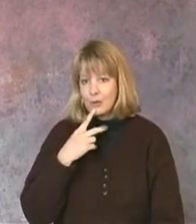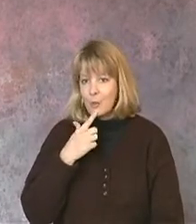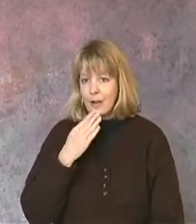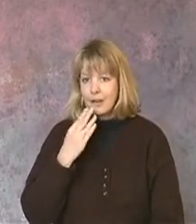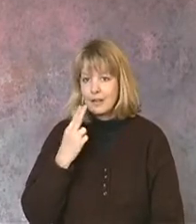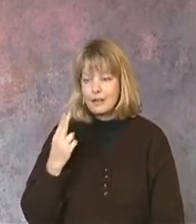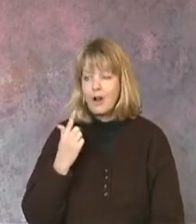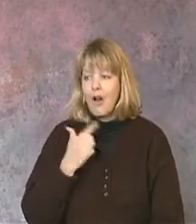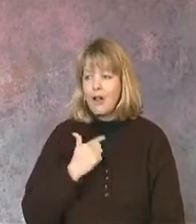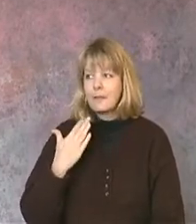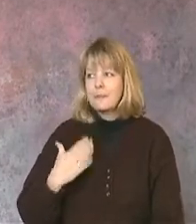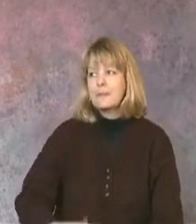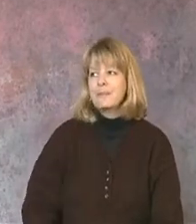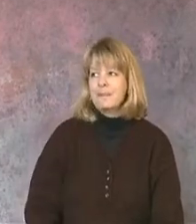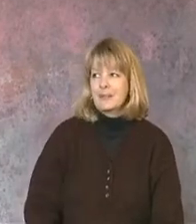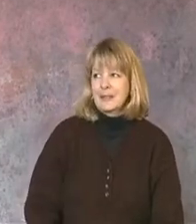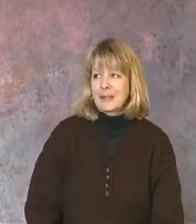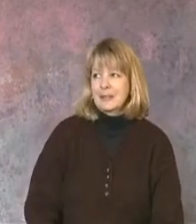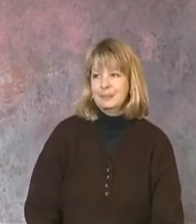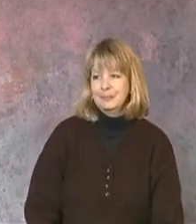want to call it.